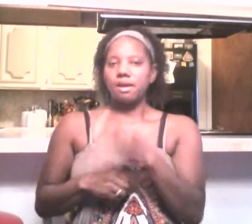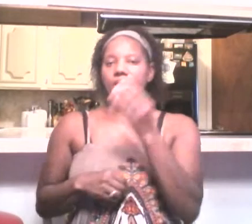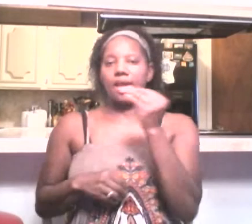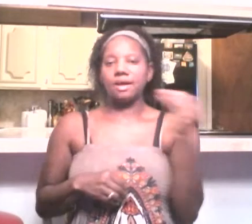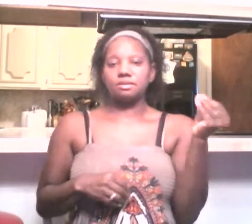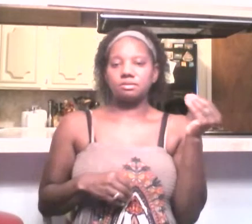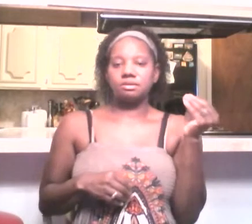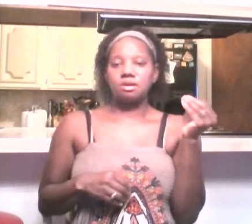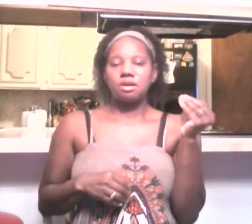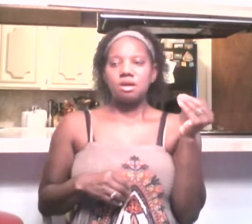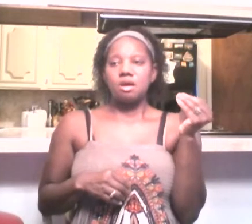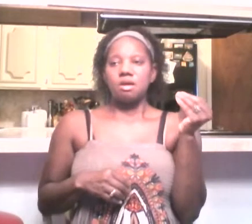and